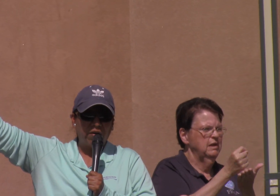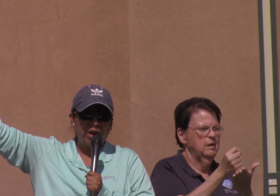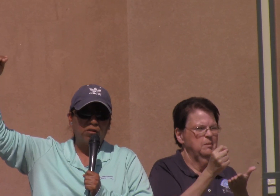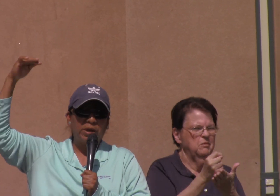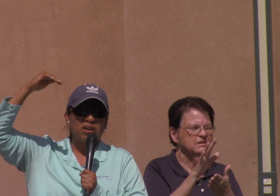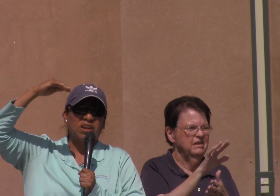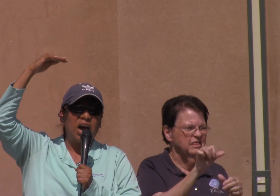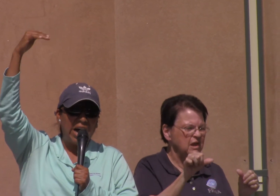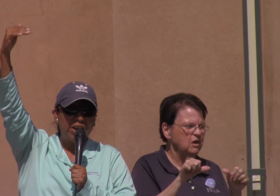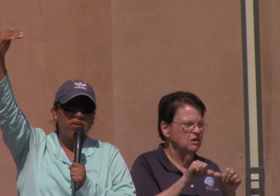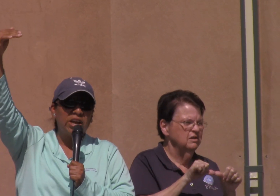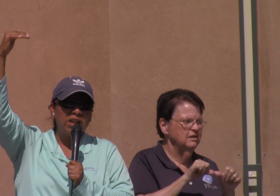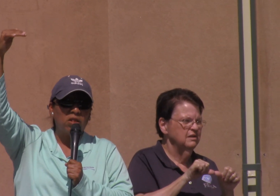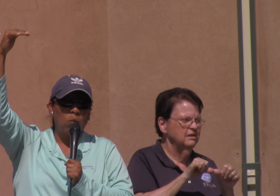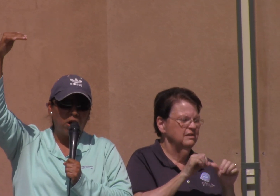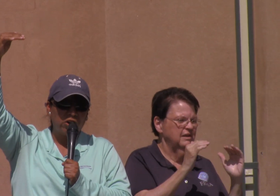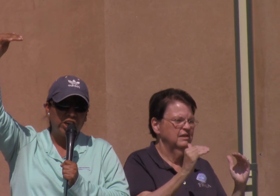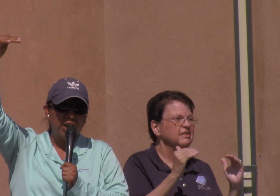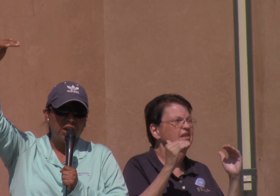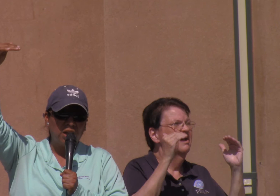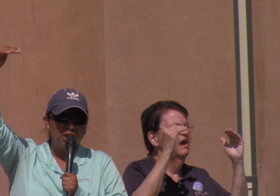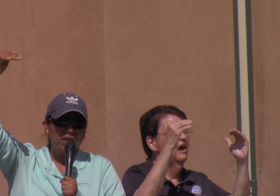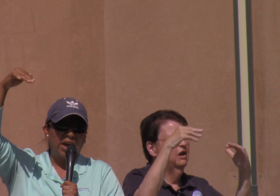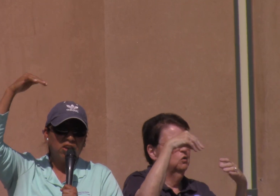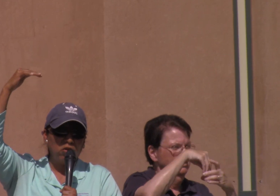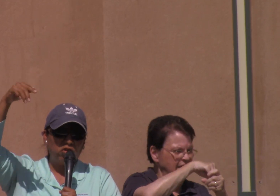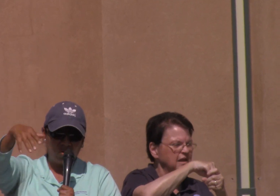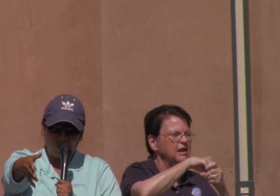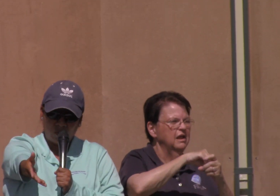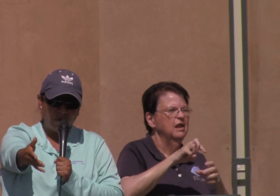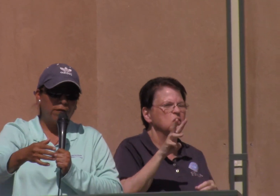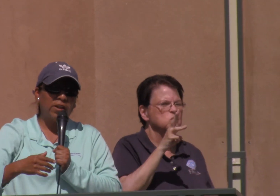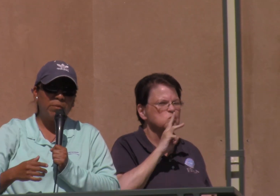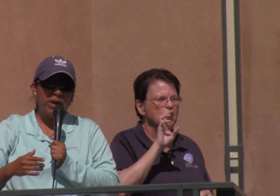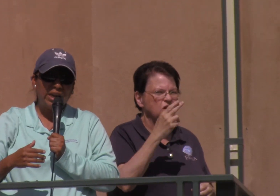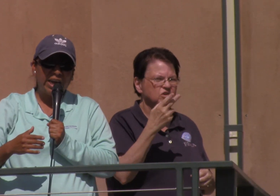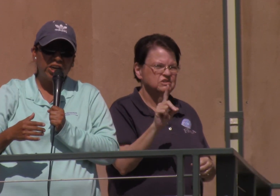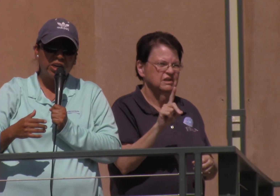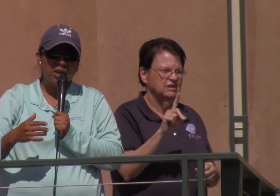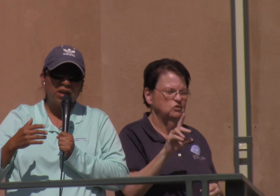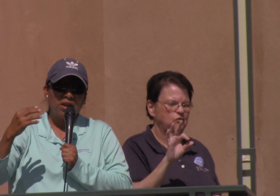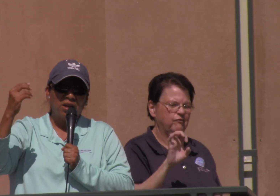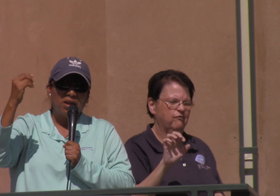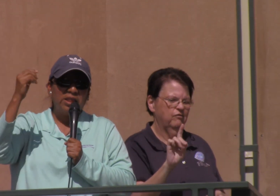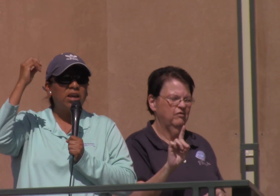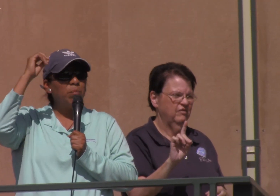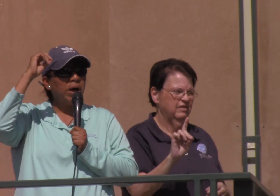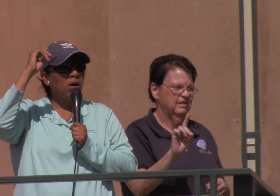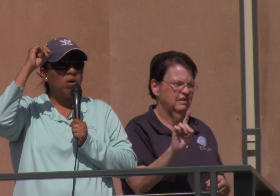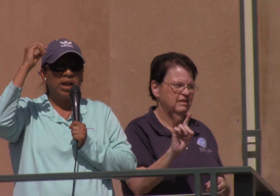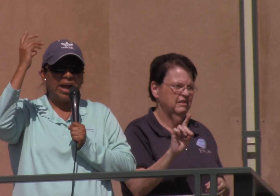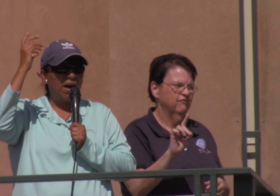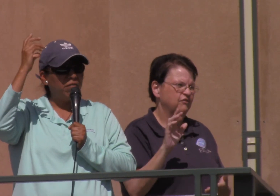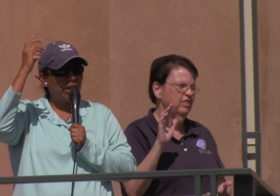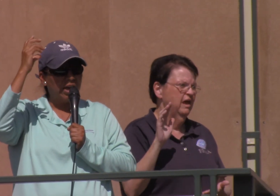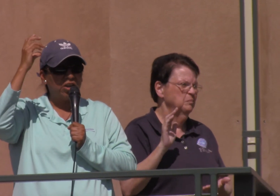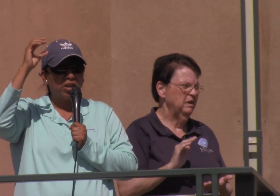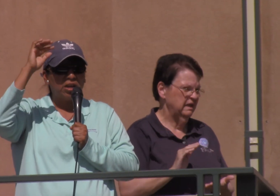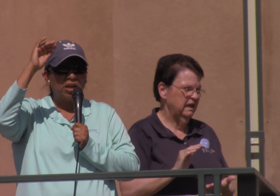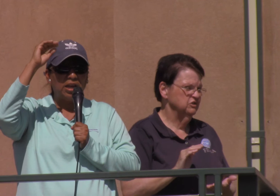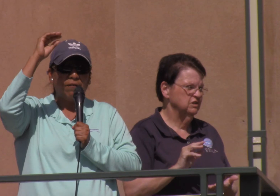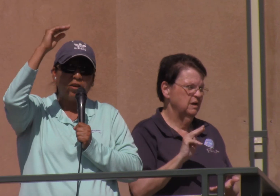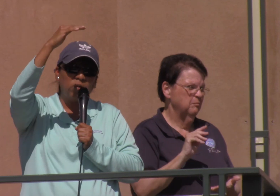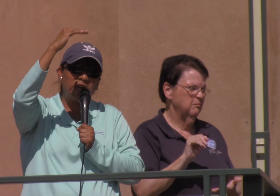their areas, because the higher in the watershed that you do flood mitigation, think about an